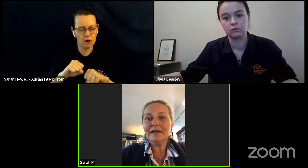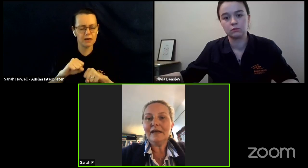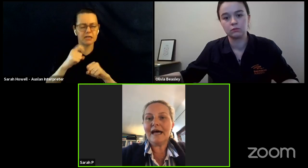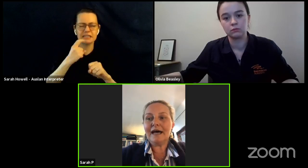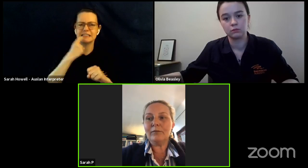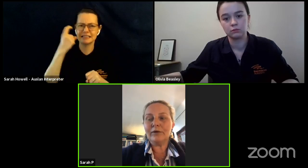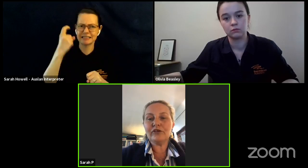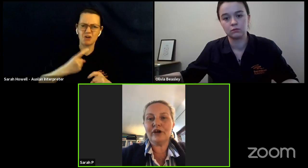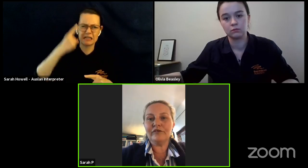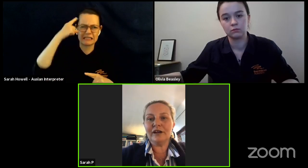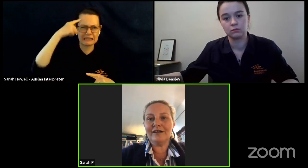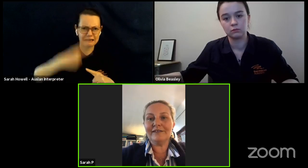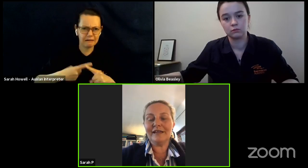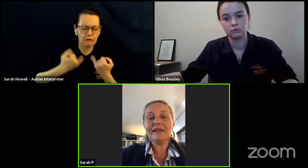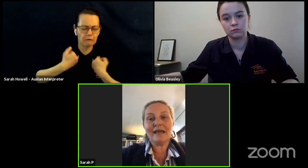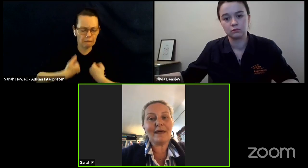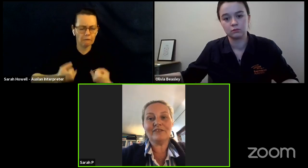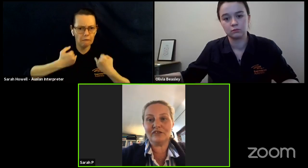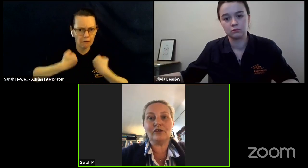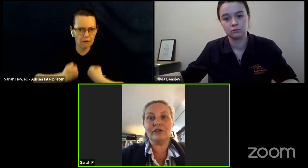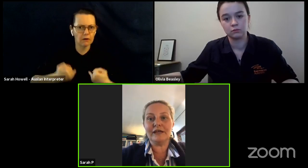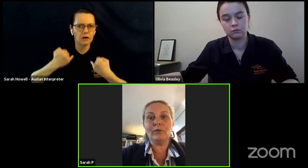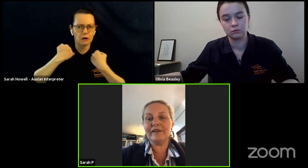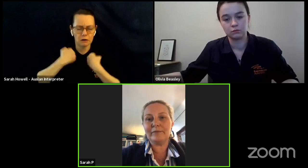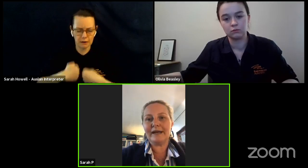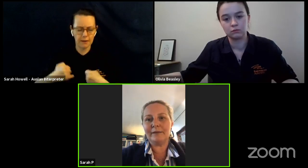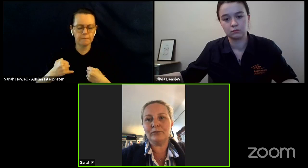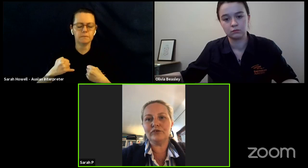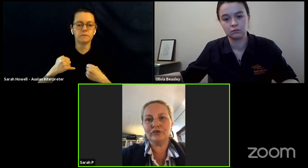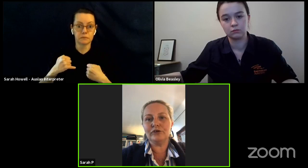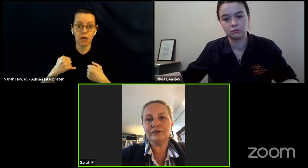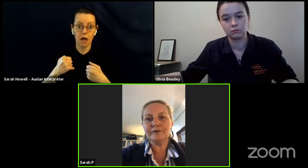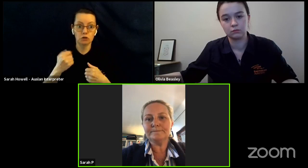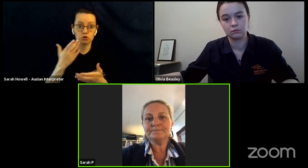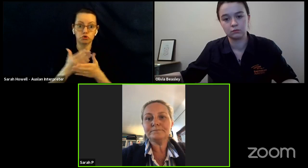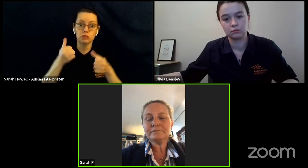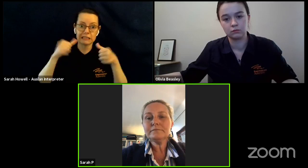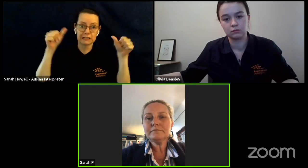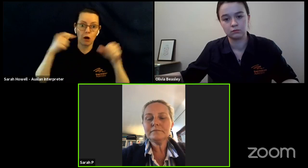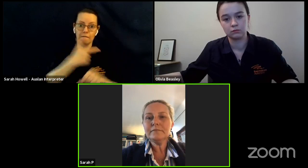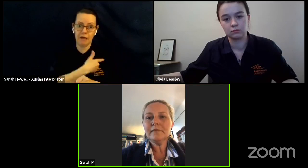disease with COVID-19, and that's certainly what they've been able to do.